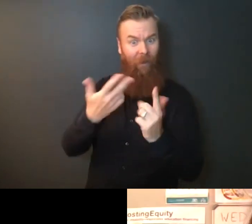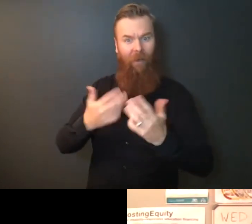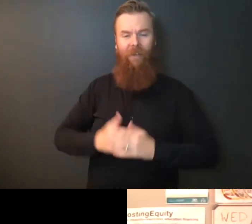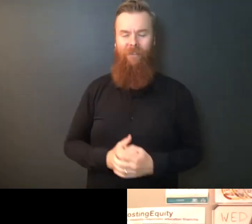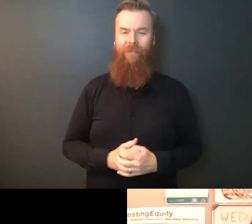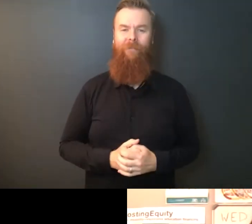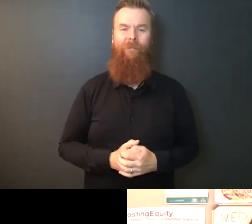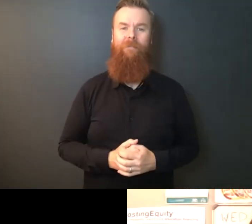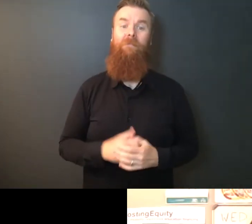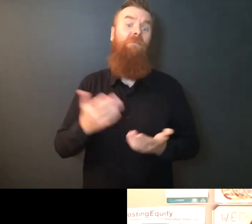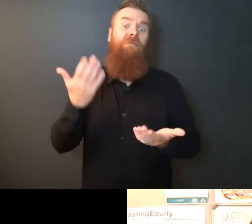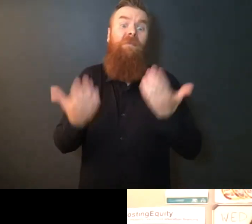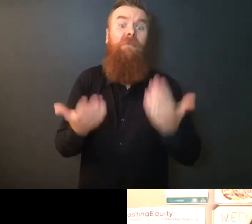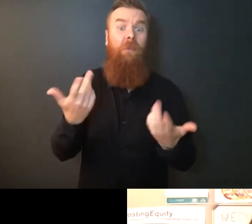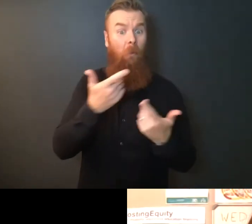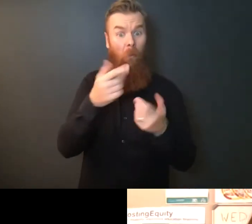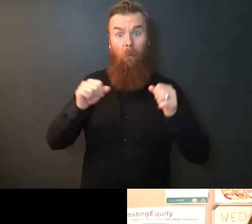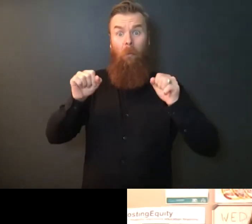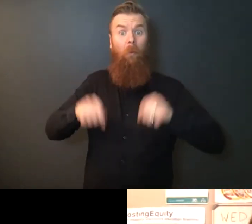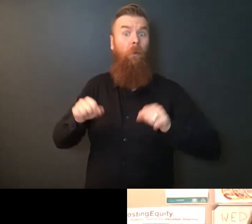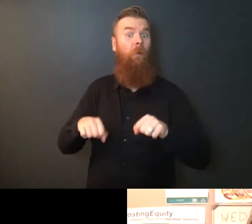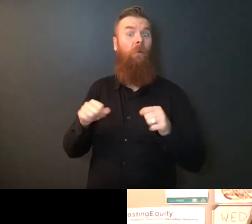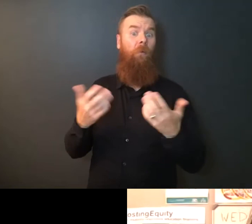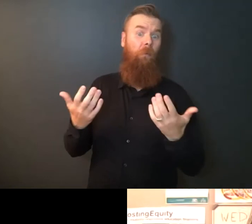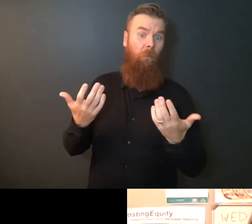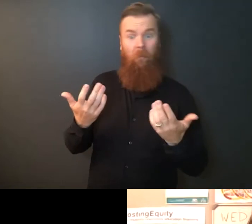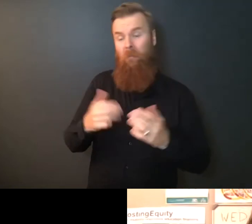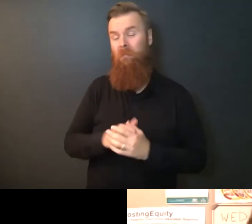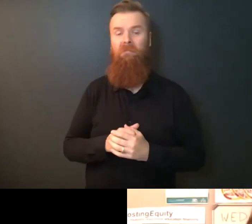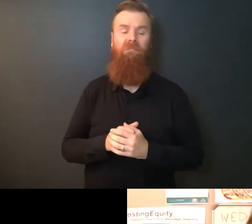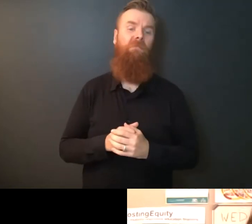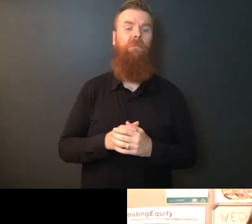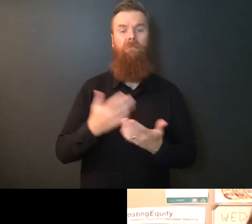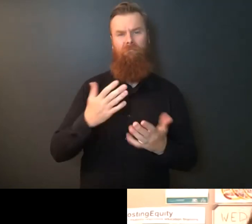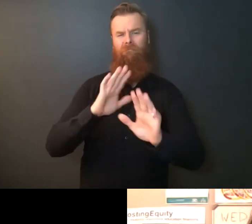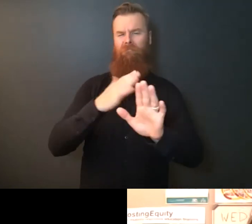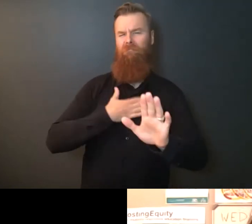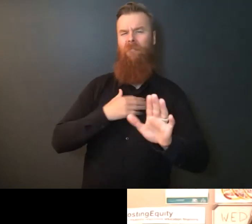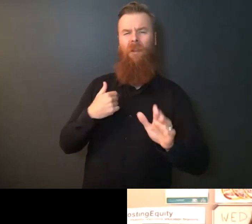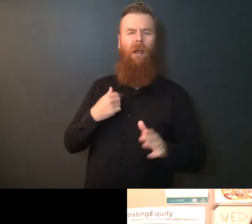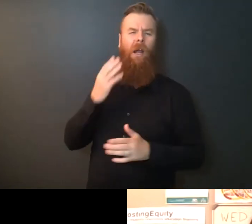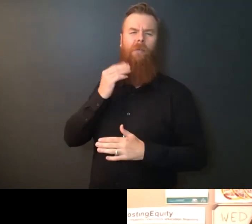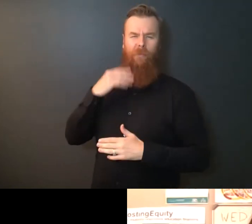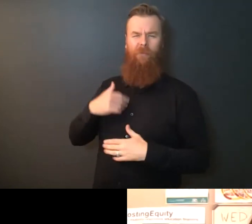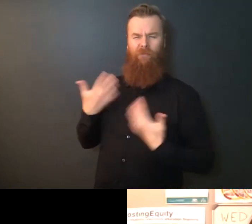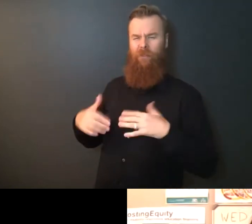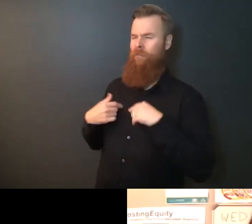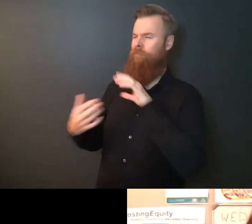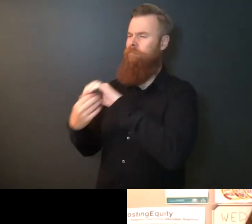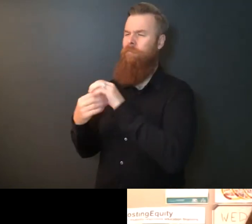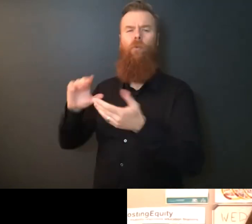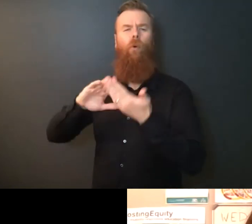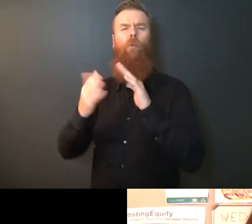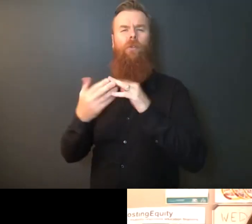it's important that we do know in the communities that we work in that is an important target that